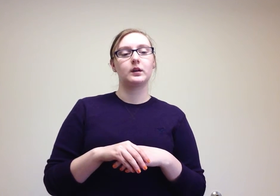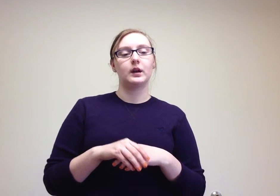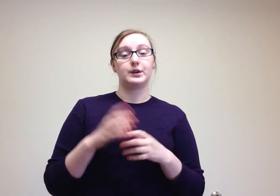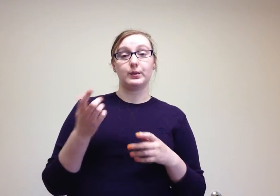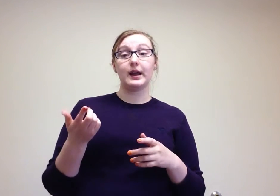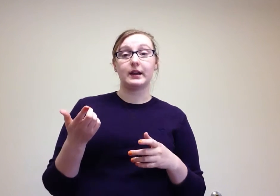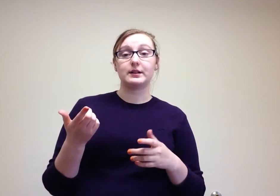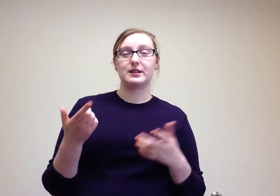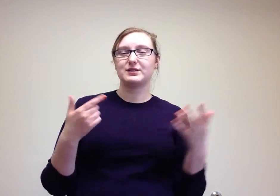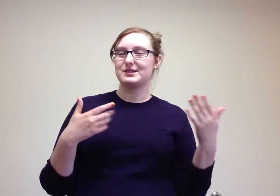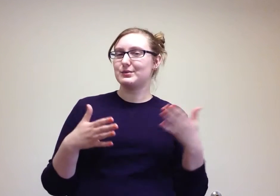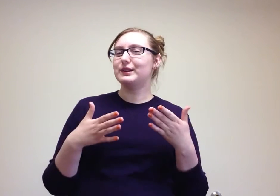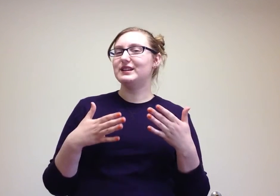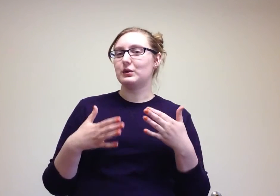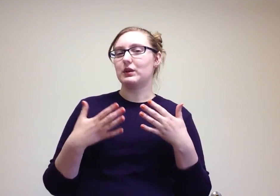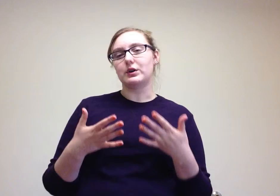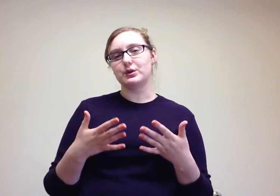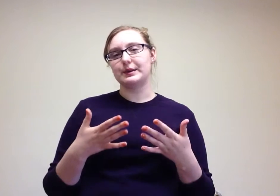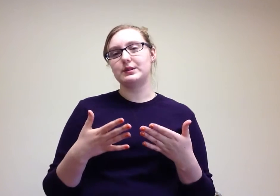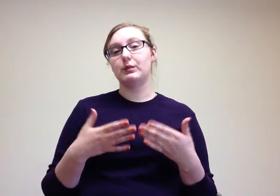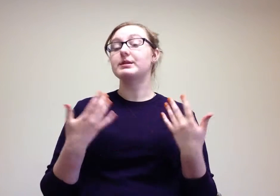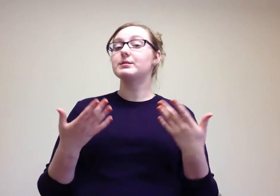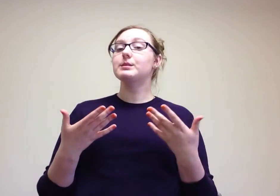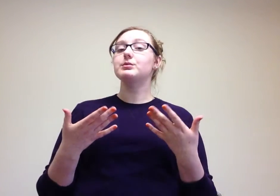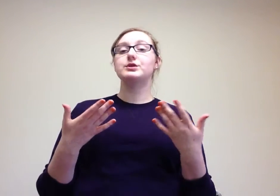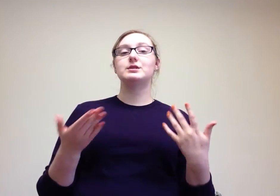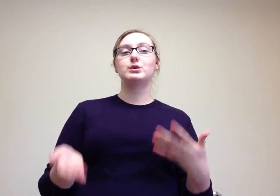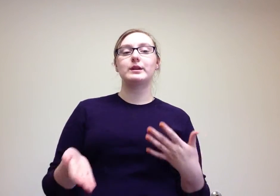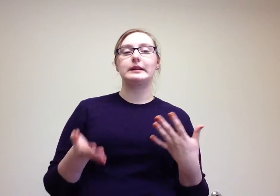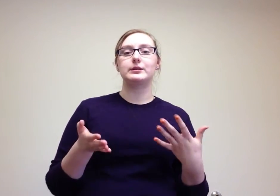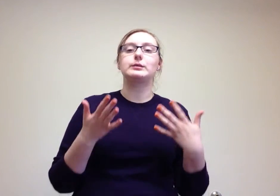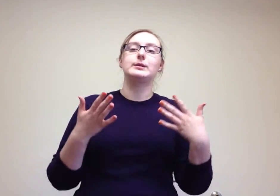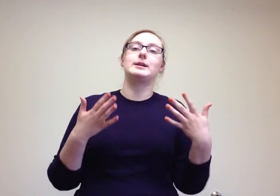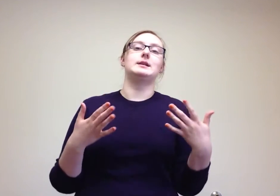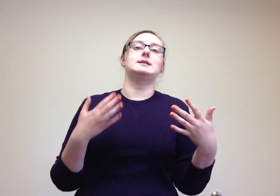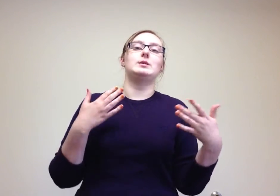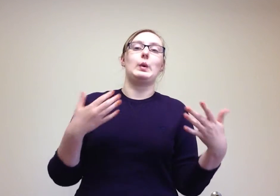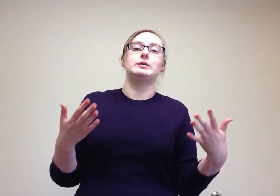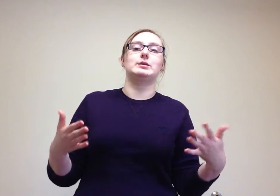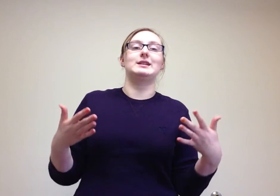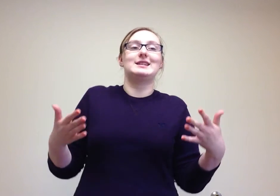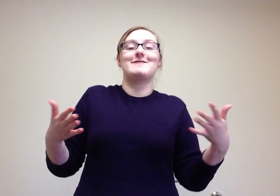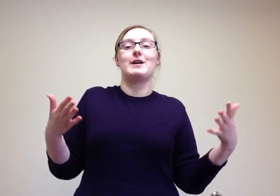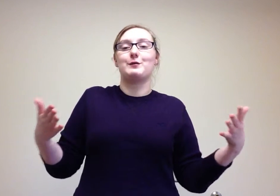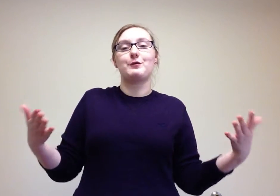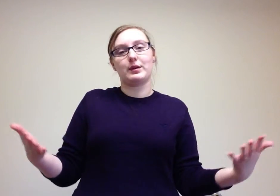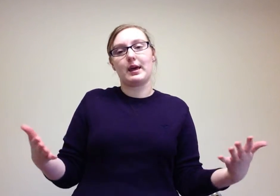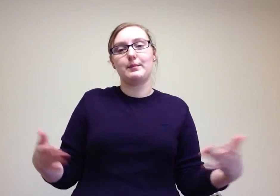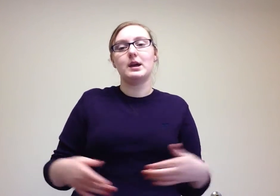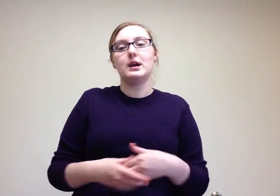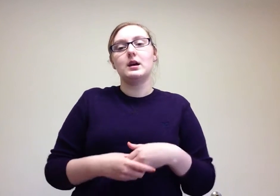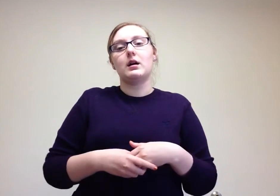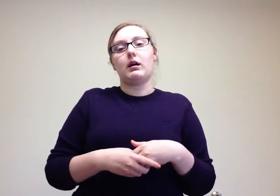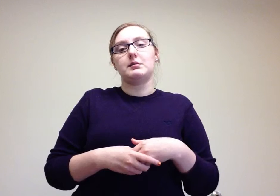And you're right, there's really no logical reason to it, but some people just do it literally because they want to, like it's fun for them. Like